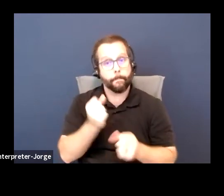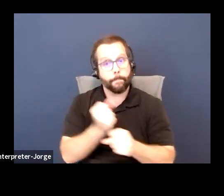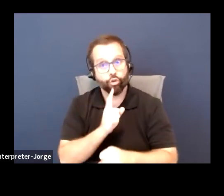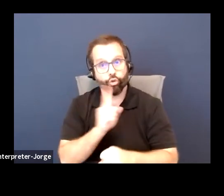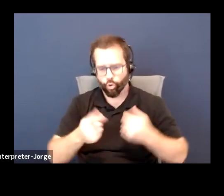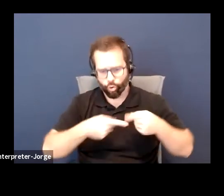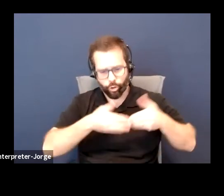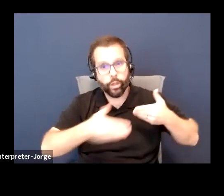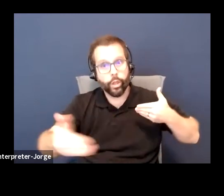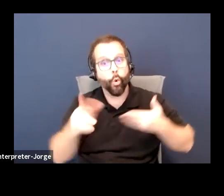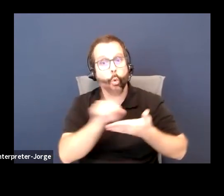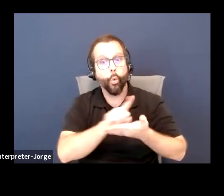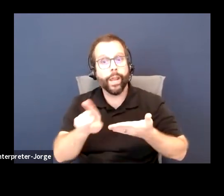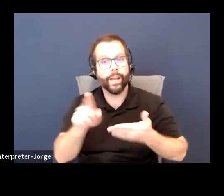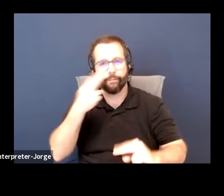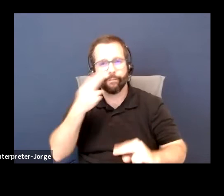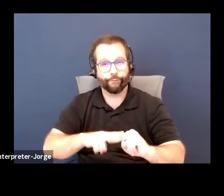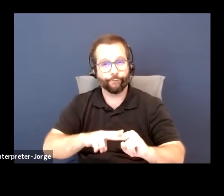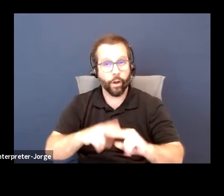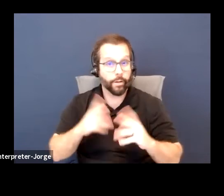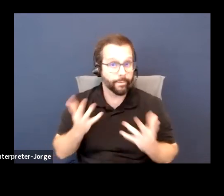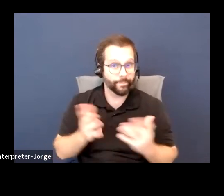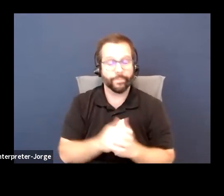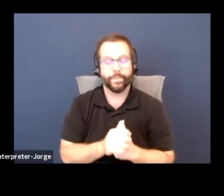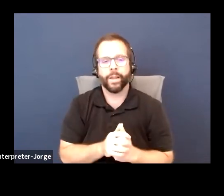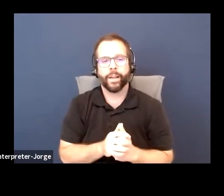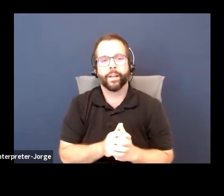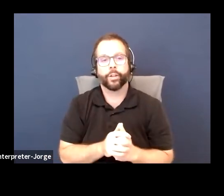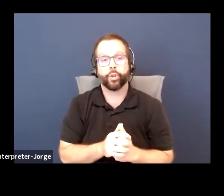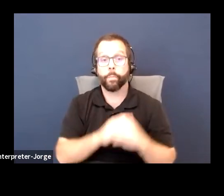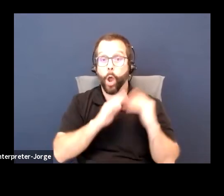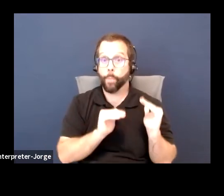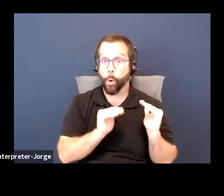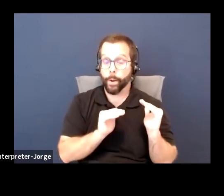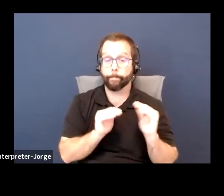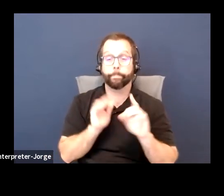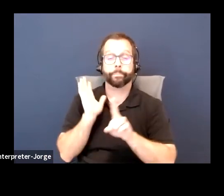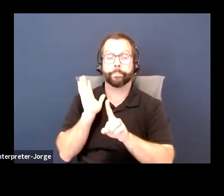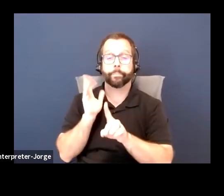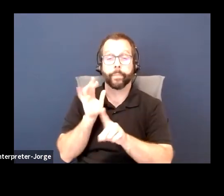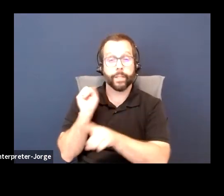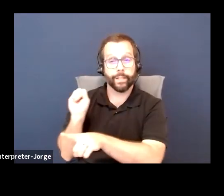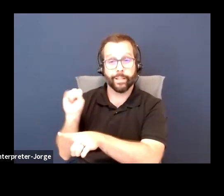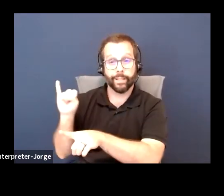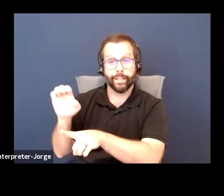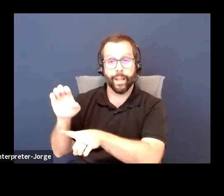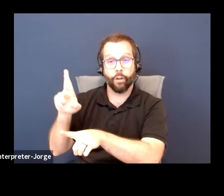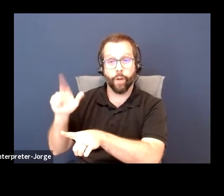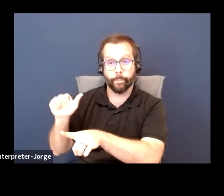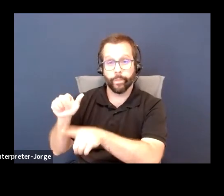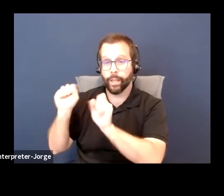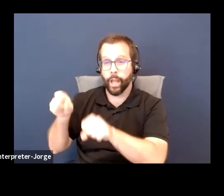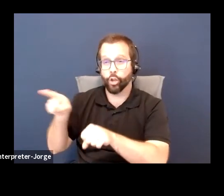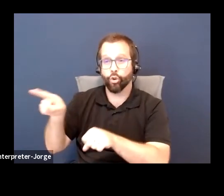us. So I'm hoping, Sierra, if possible, that you would share